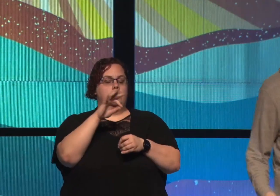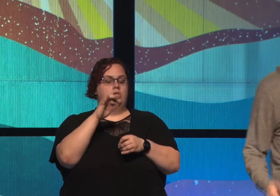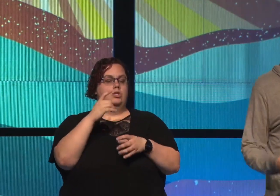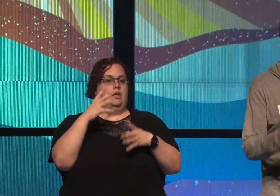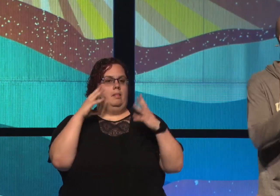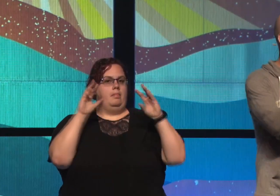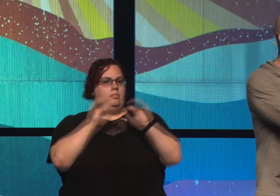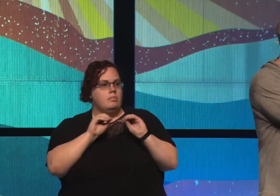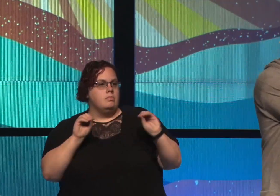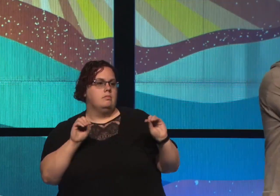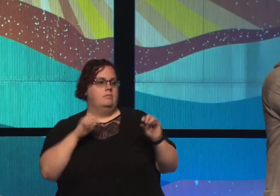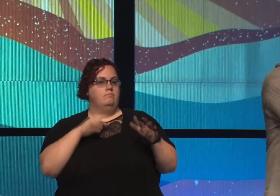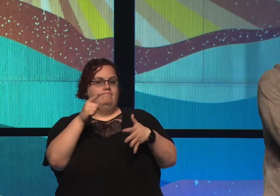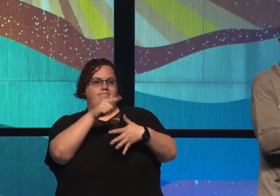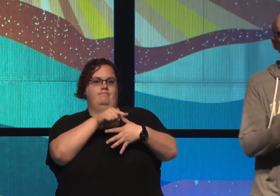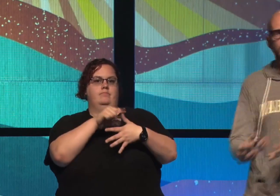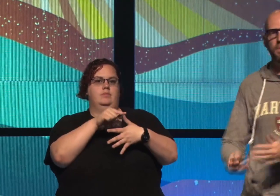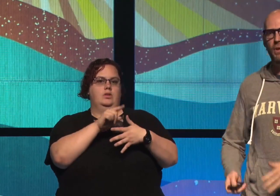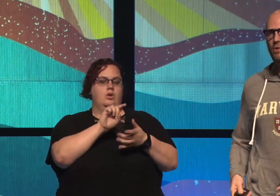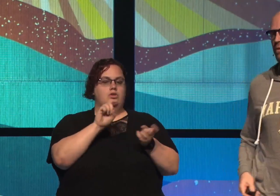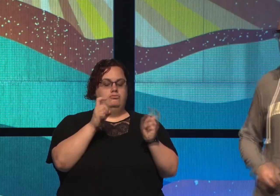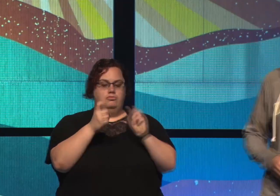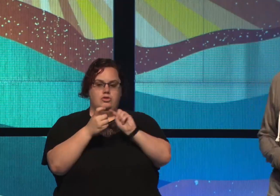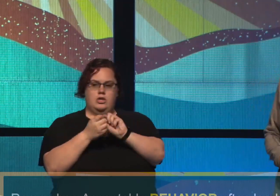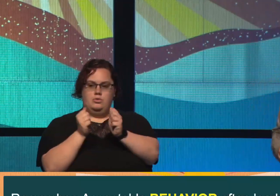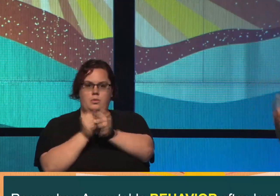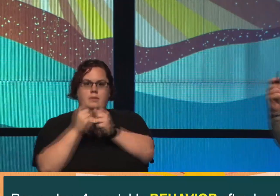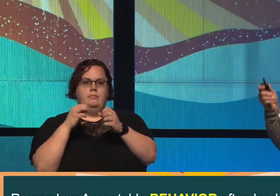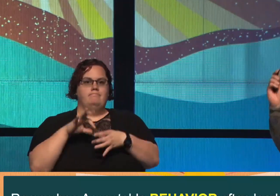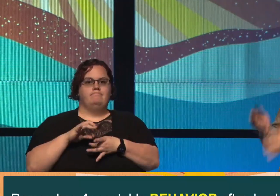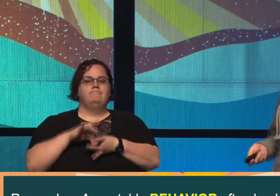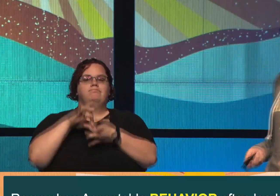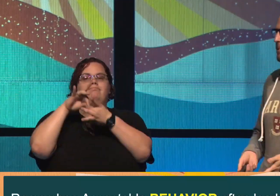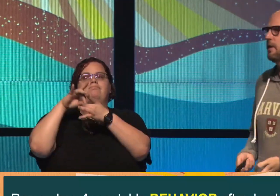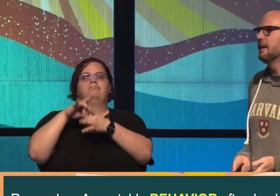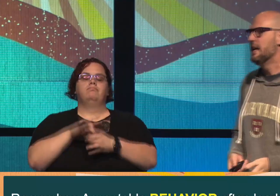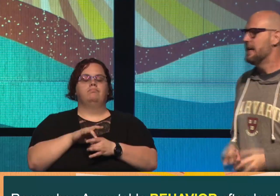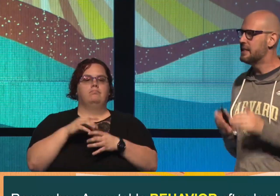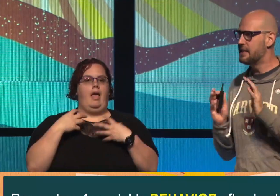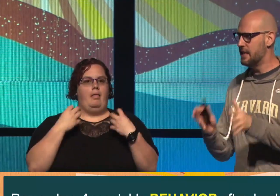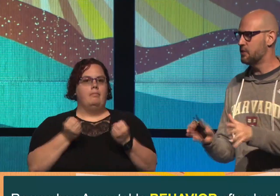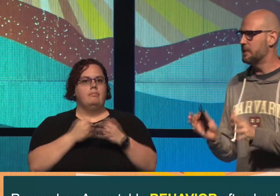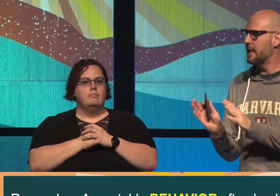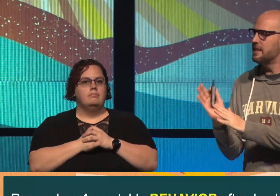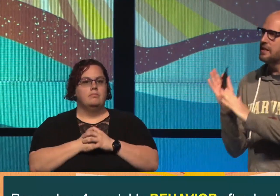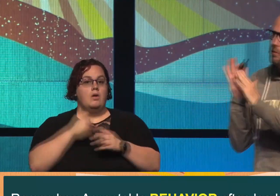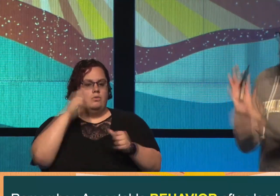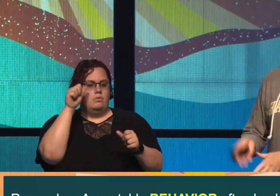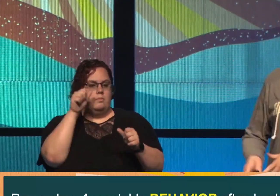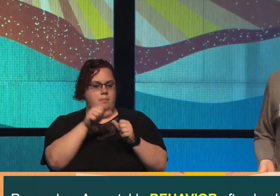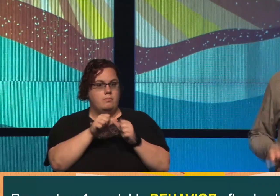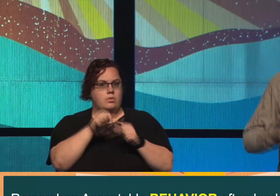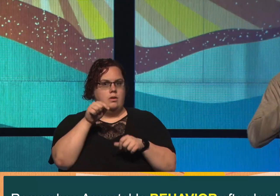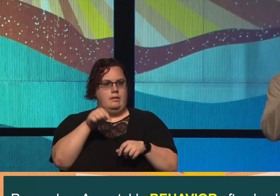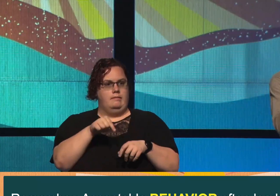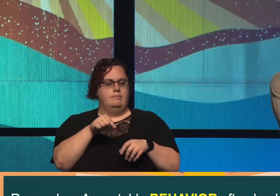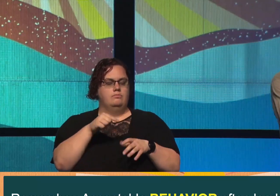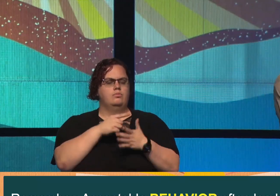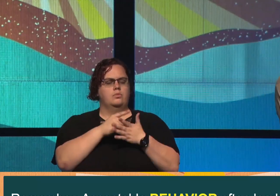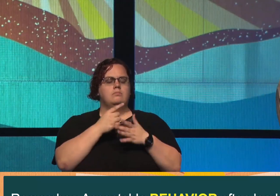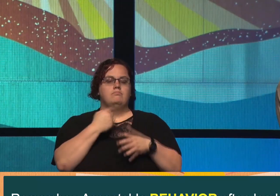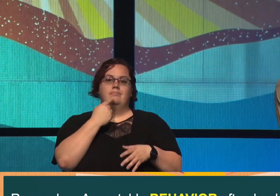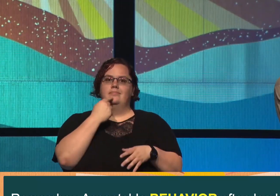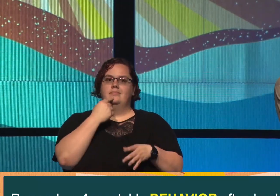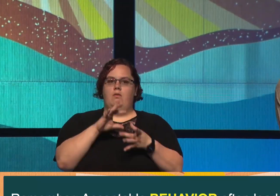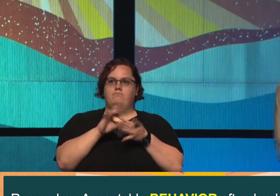of which we're working to replace spiritual emptiness with spiritual vitality. Now, one thing to remember is this. We said this in week 1. It's that it's